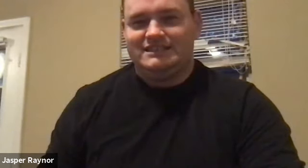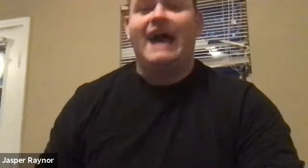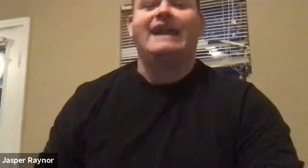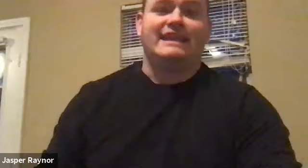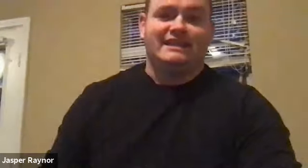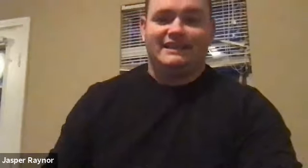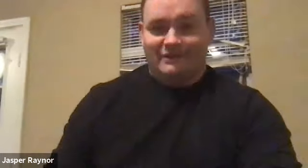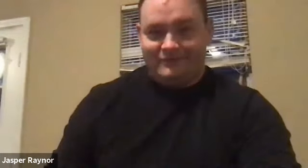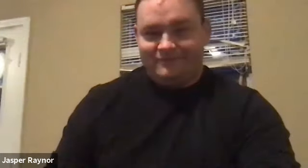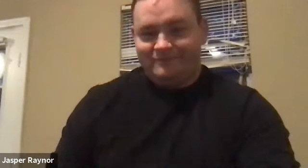Tati. Thank you.